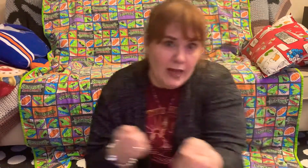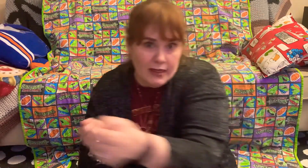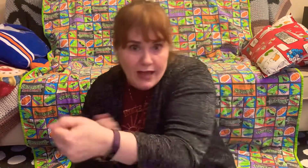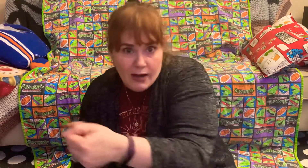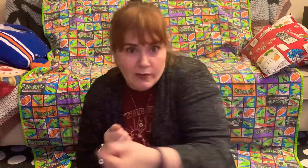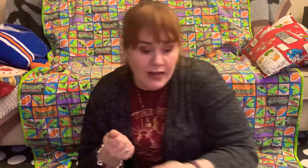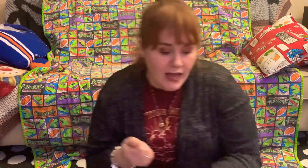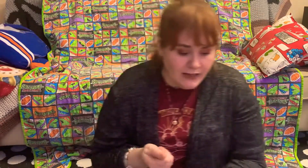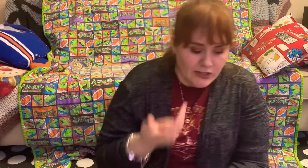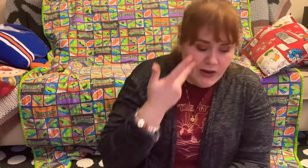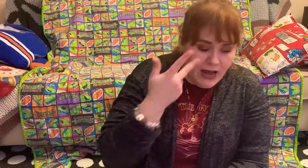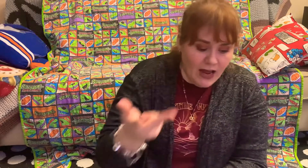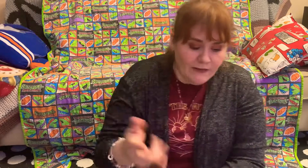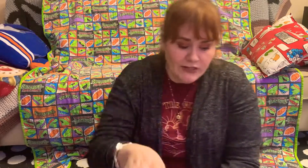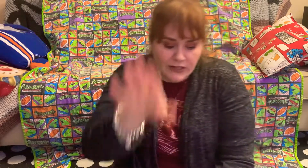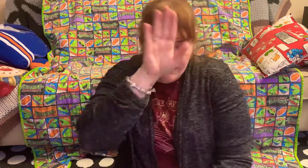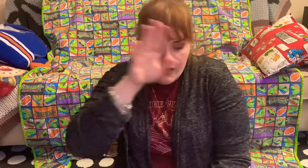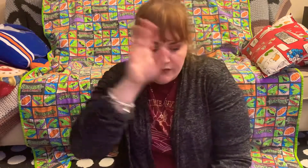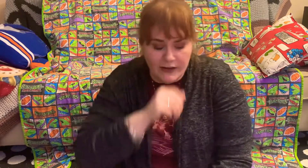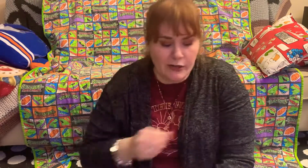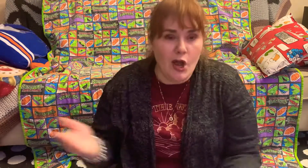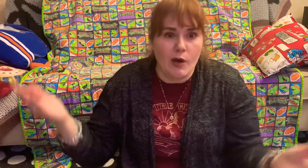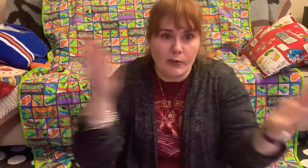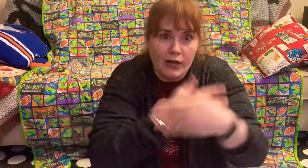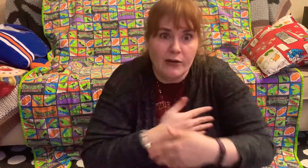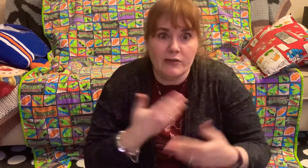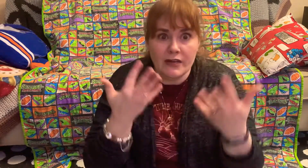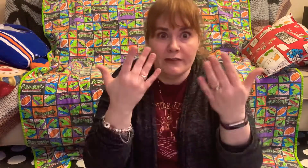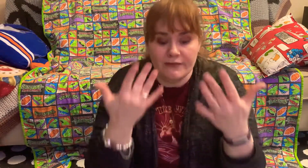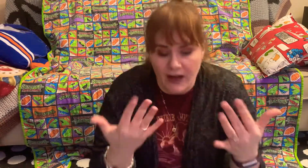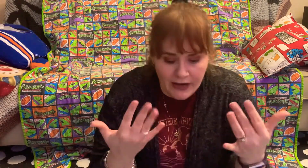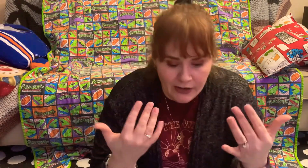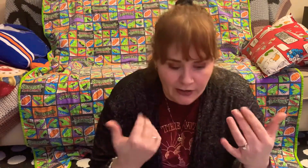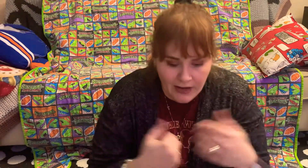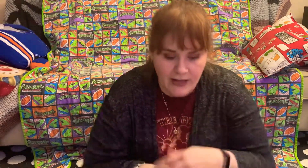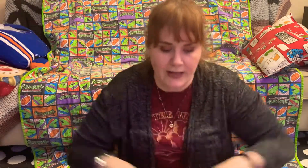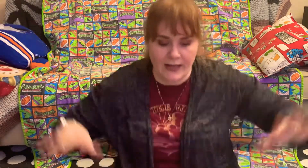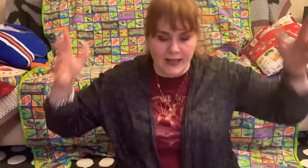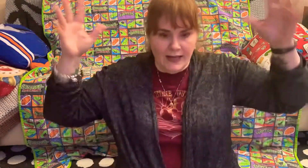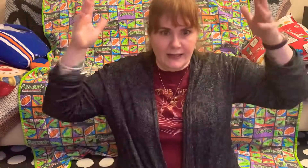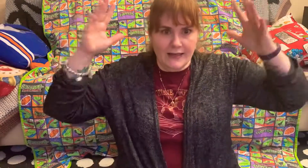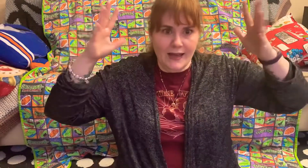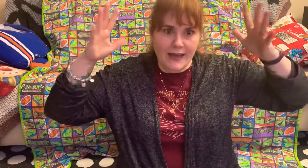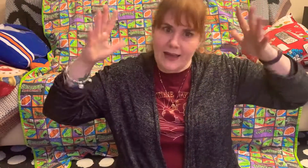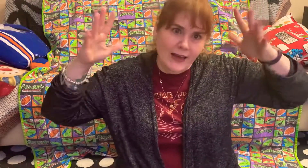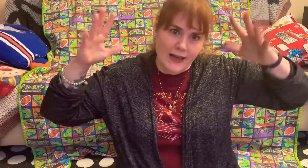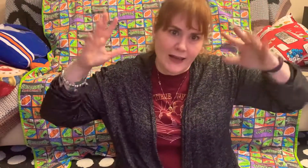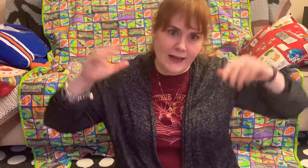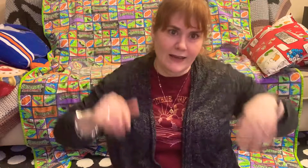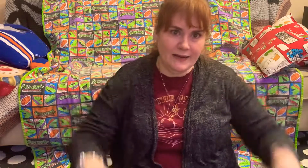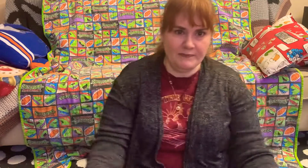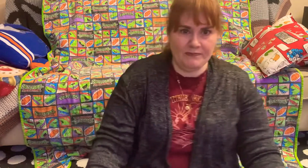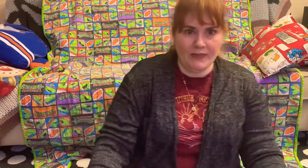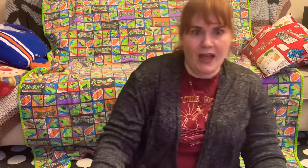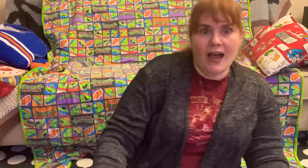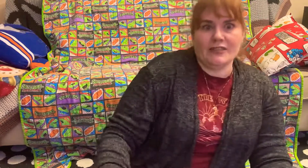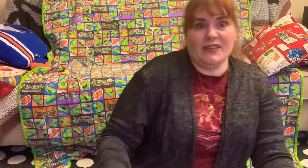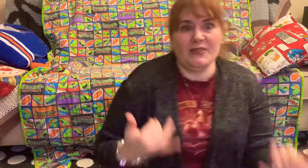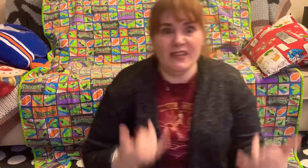that way. Did you ever see a firefighter put out the fire? Yay! So this